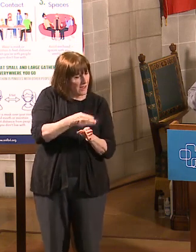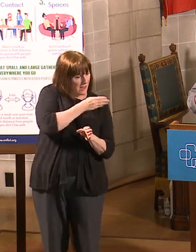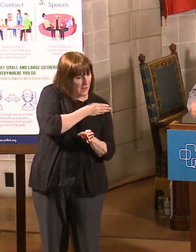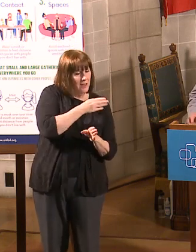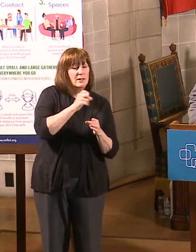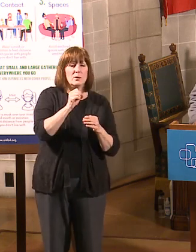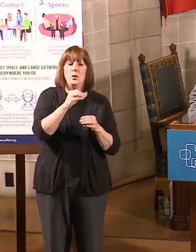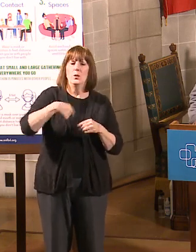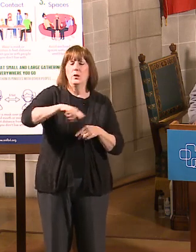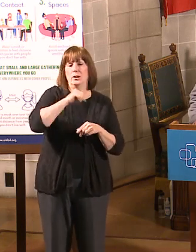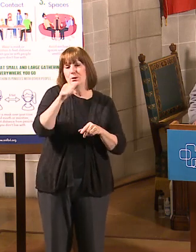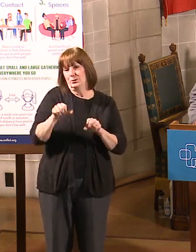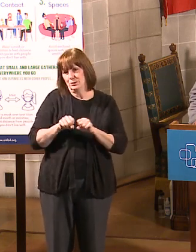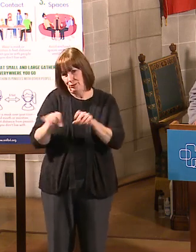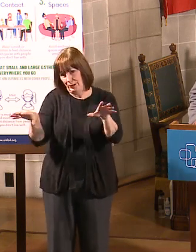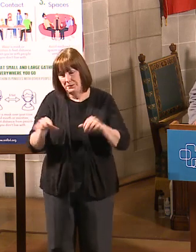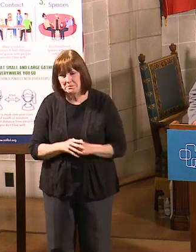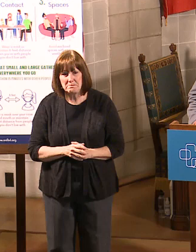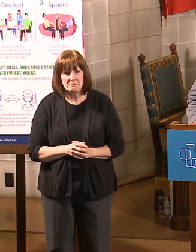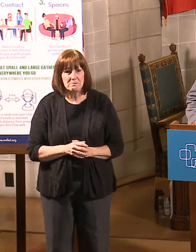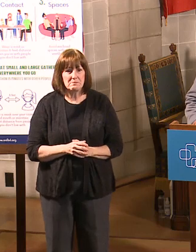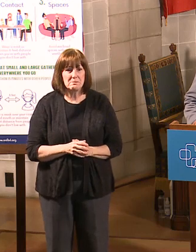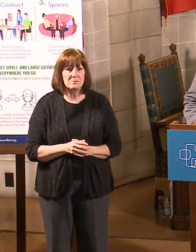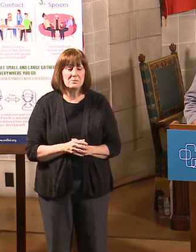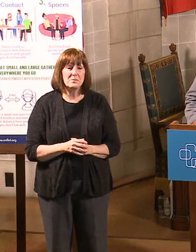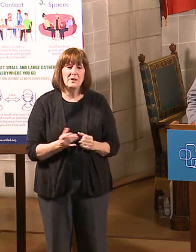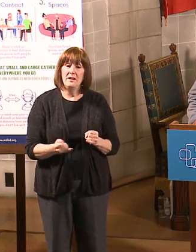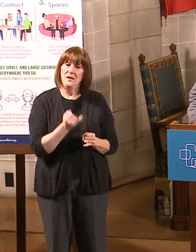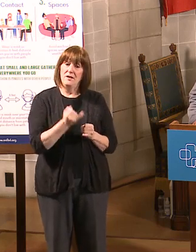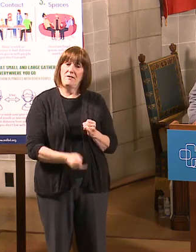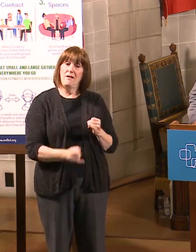us not spread the virus. And now in